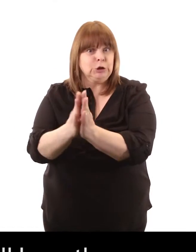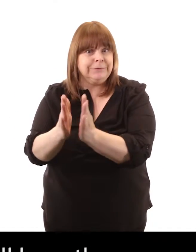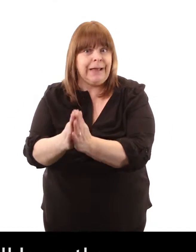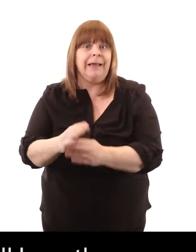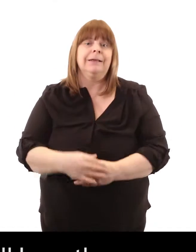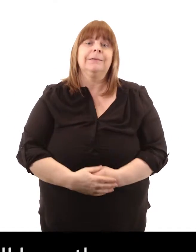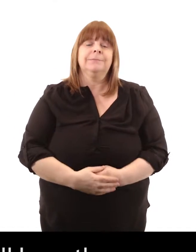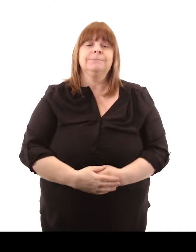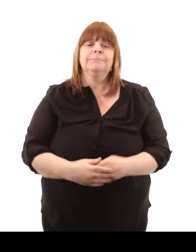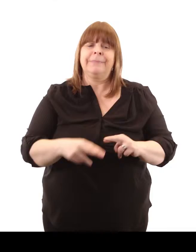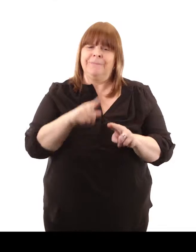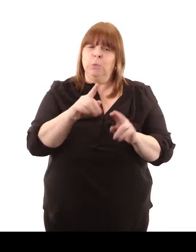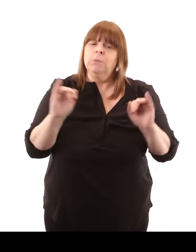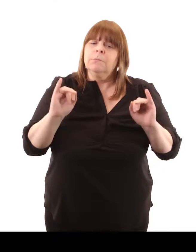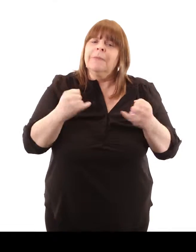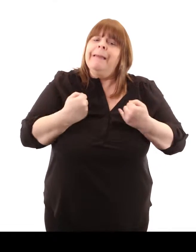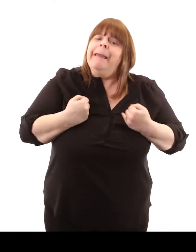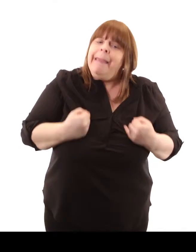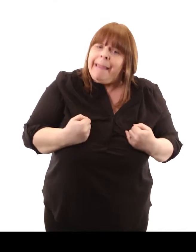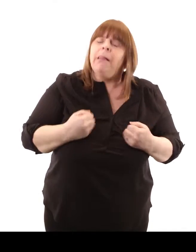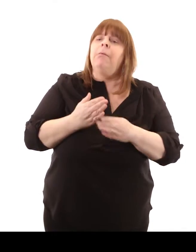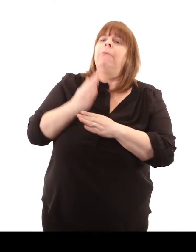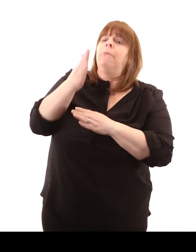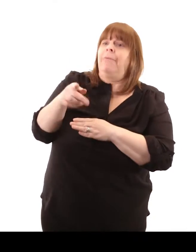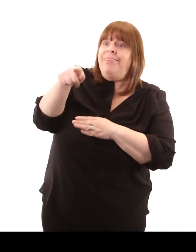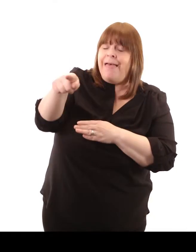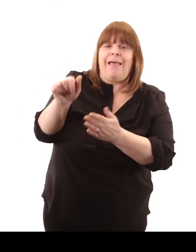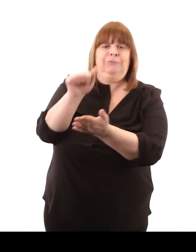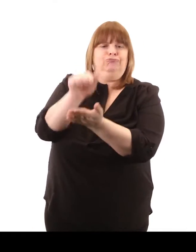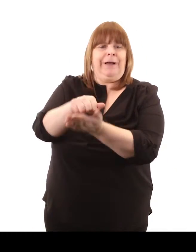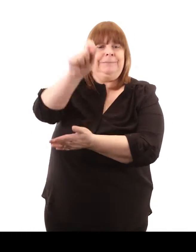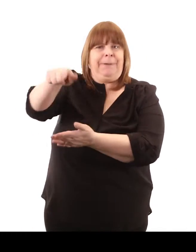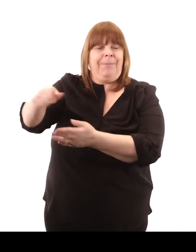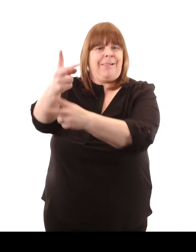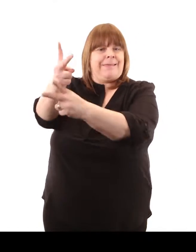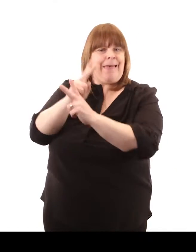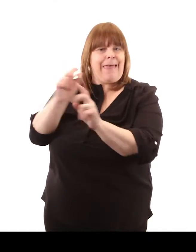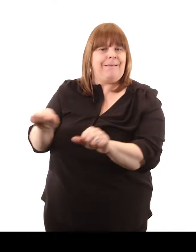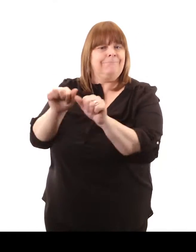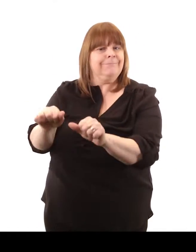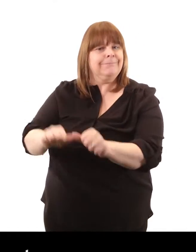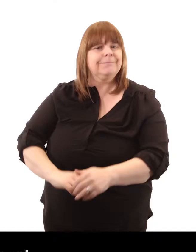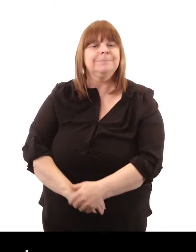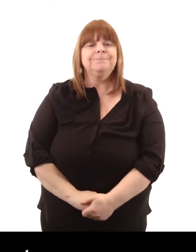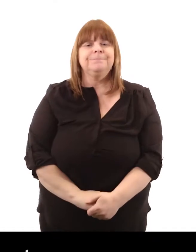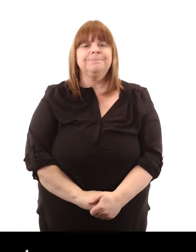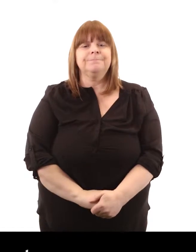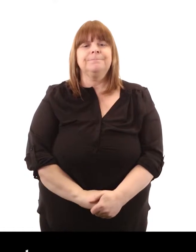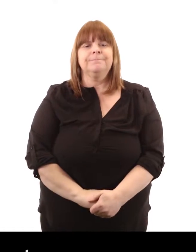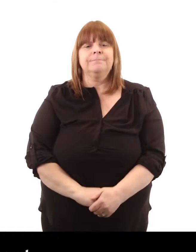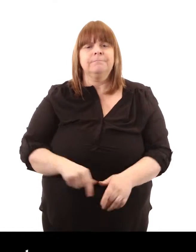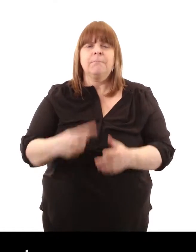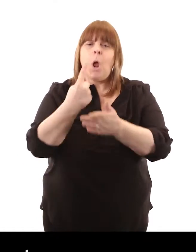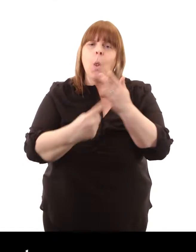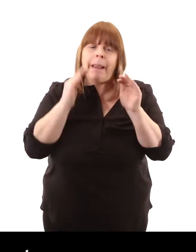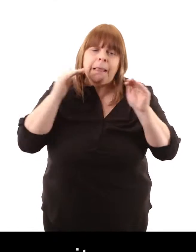right doctors there available to make quick decisions to provide the right care for you. And this is not just about hospital